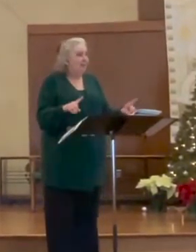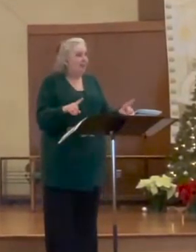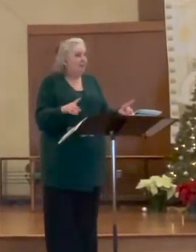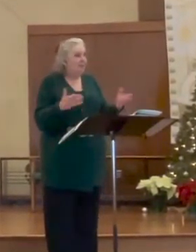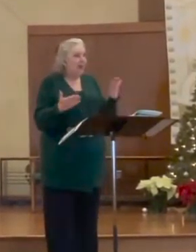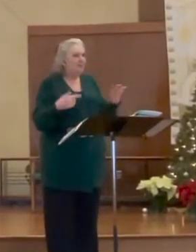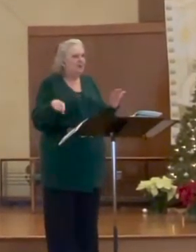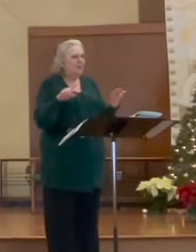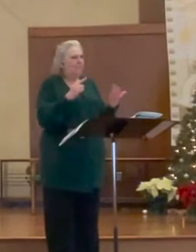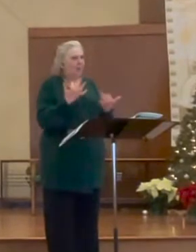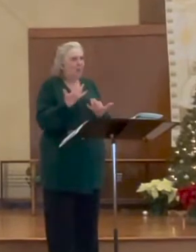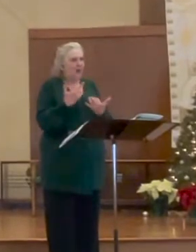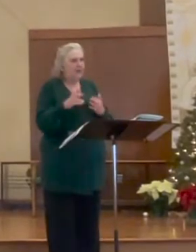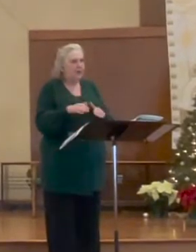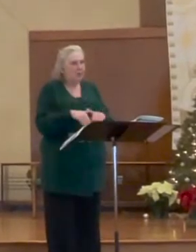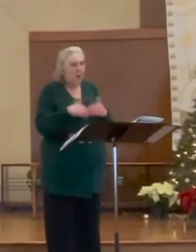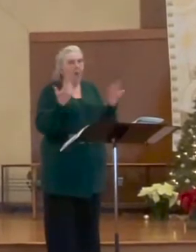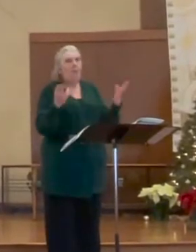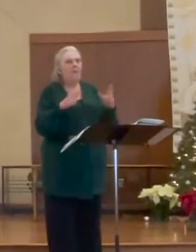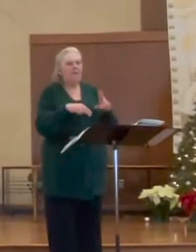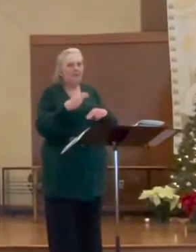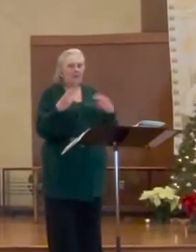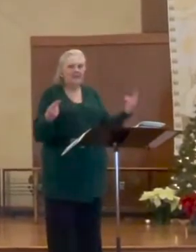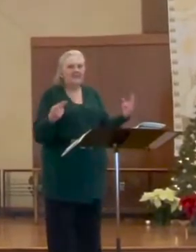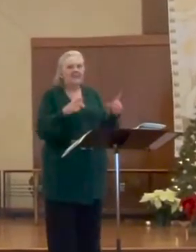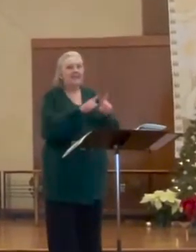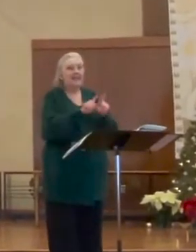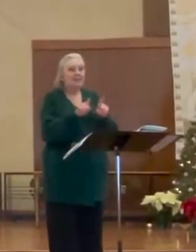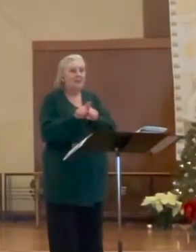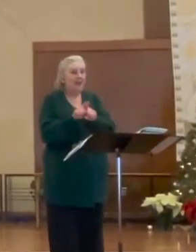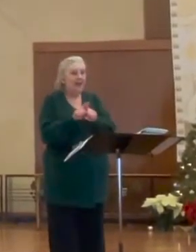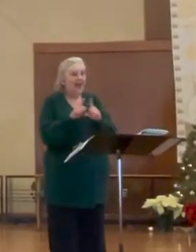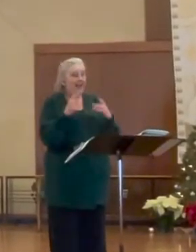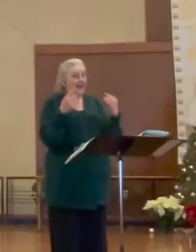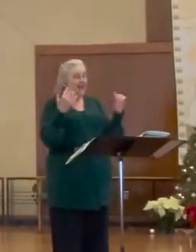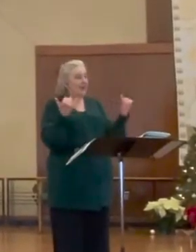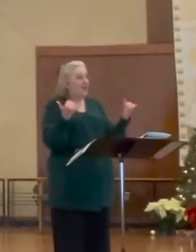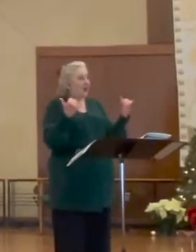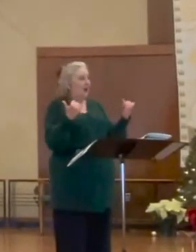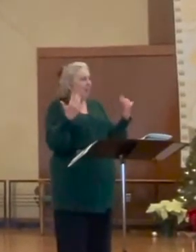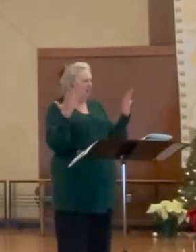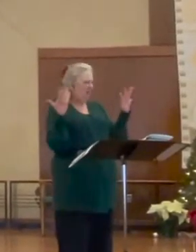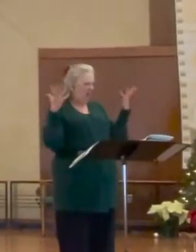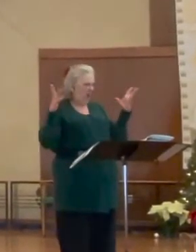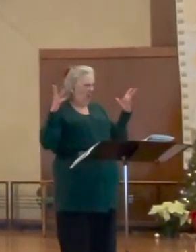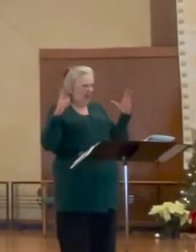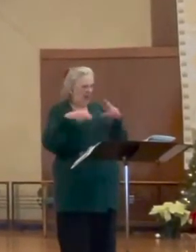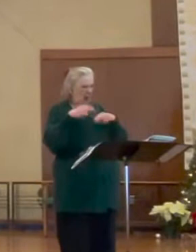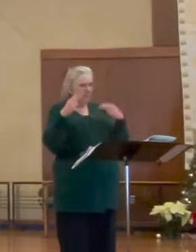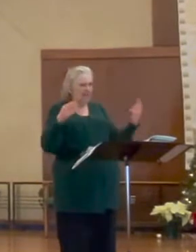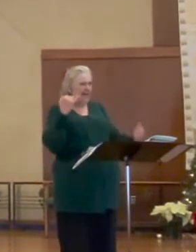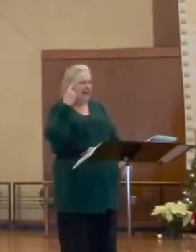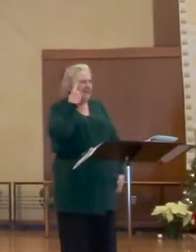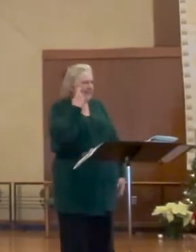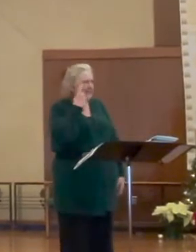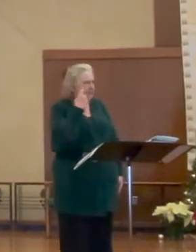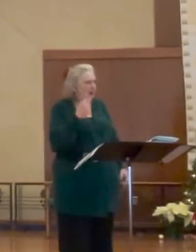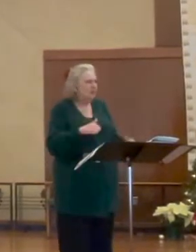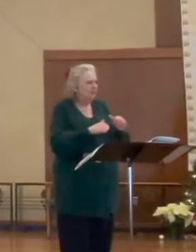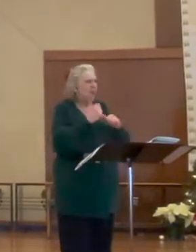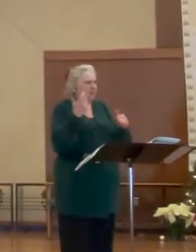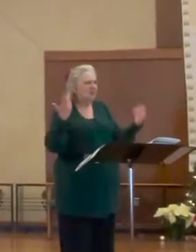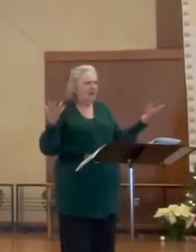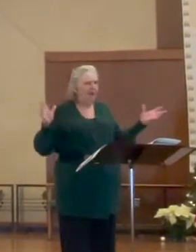you've been waiting to open presents as well. And here you are. Maybe you've opened them already. I suspect you've opened most of them by